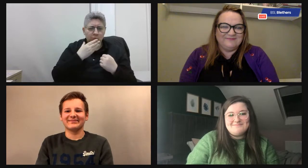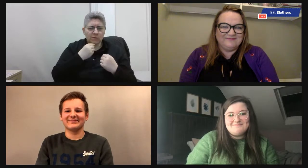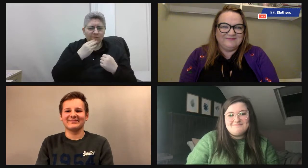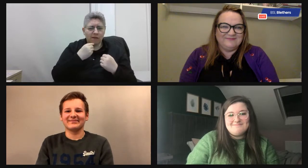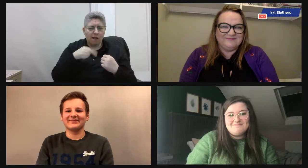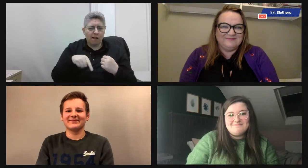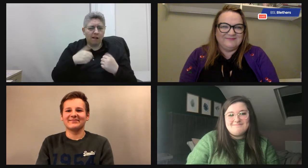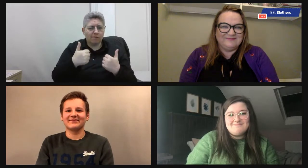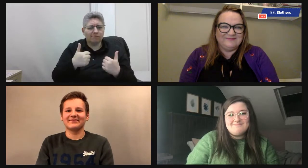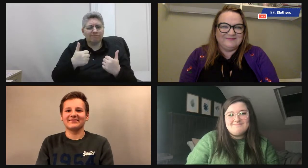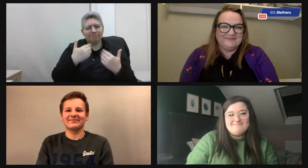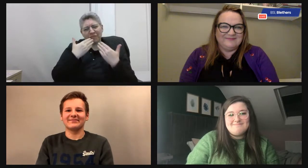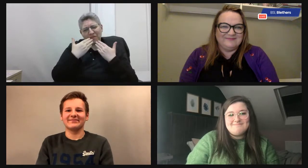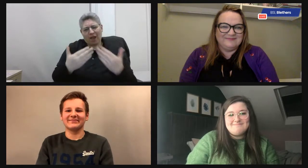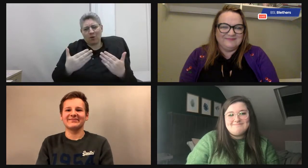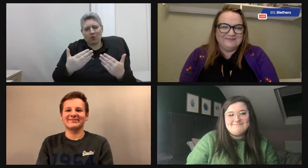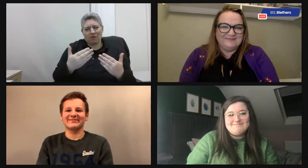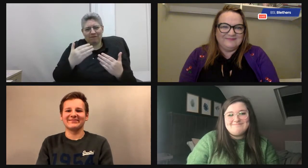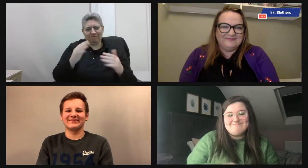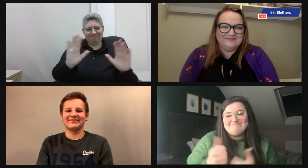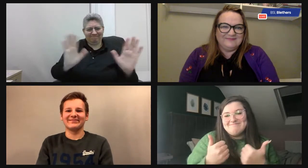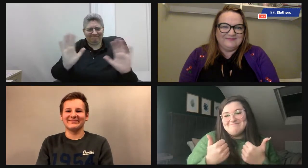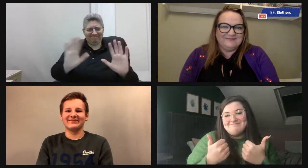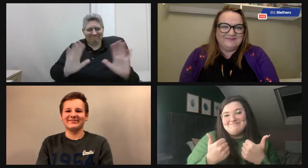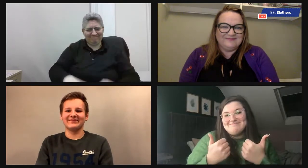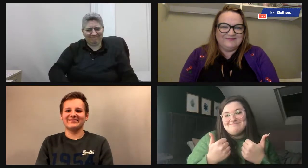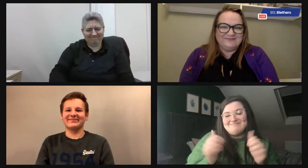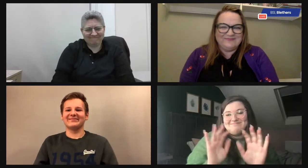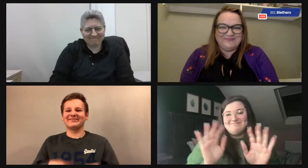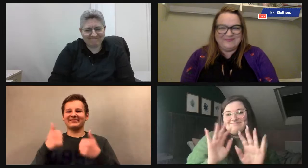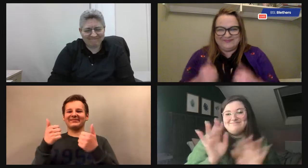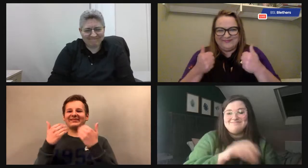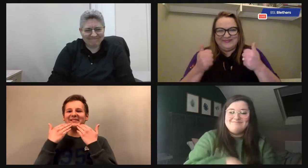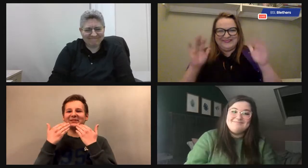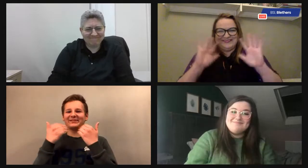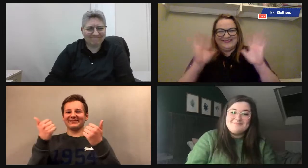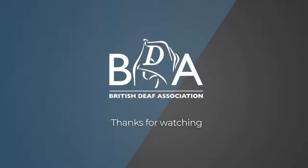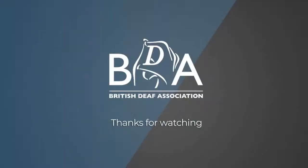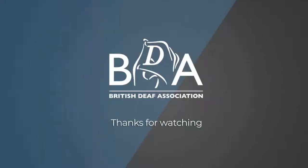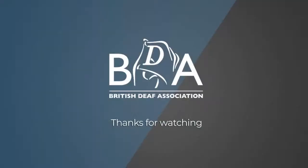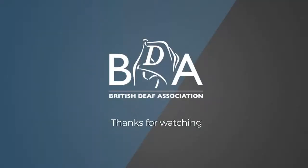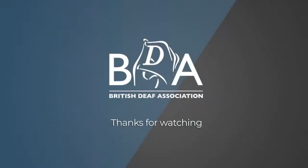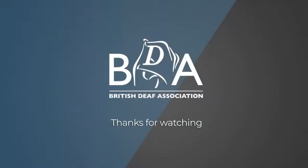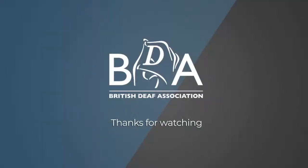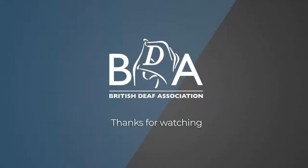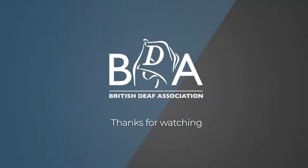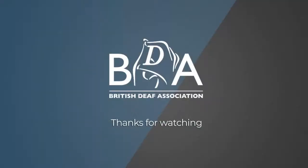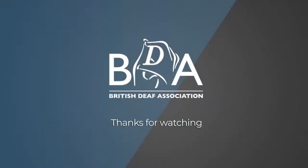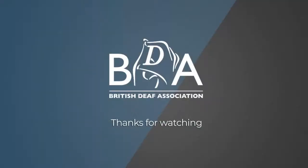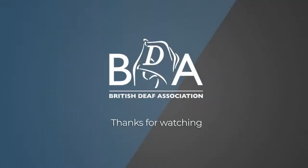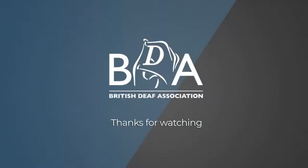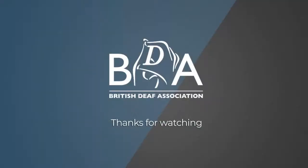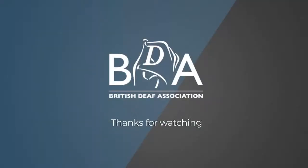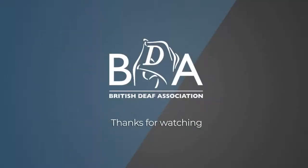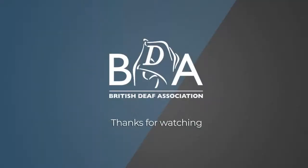And I hope that what we've discussed today will be useful for our viewers. So I'd just like to thank you all. Thank you. Thank you.